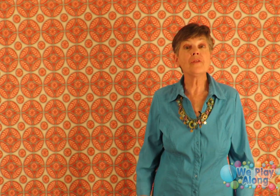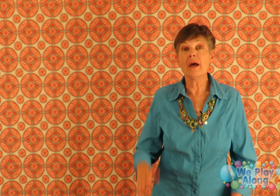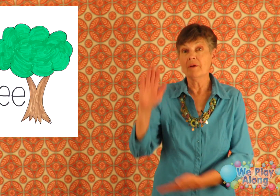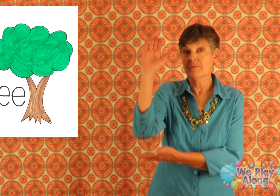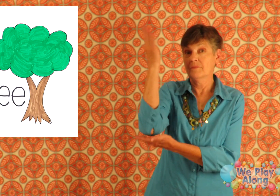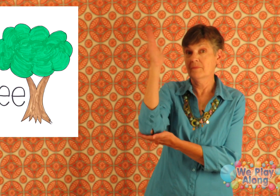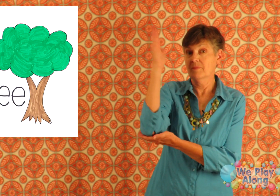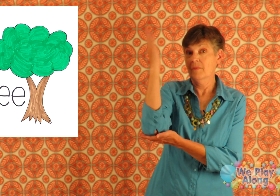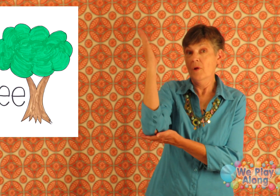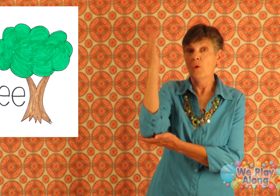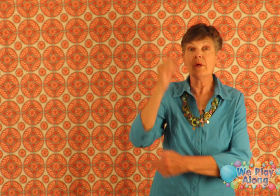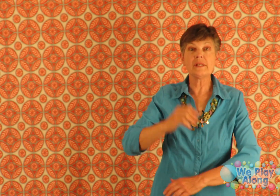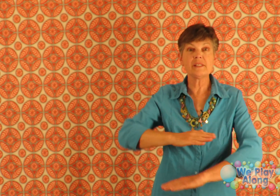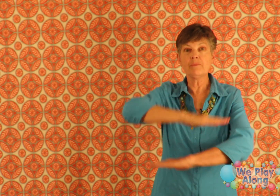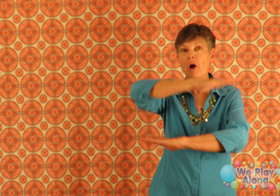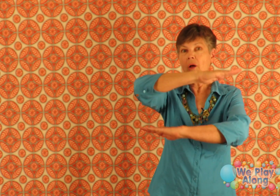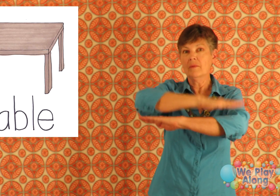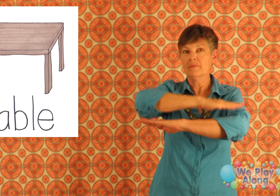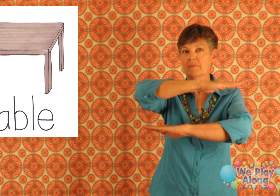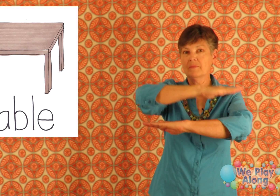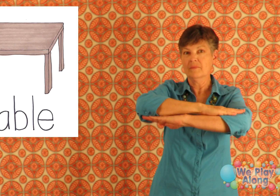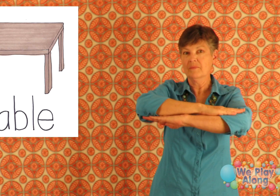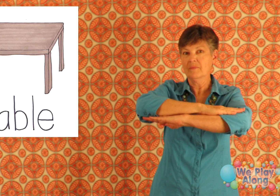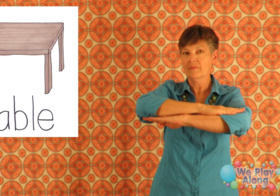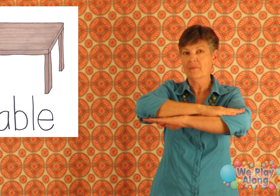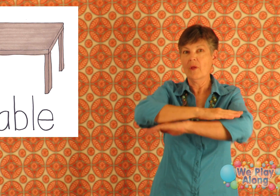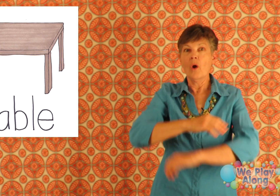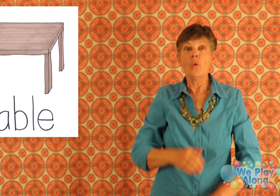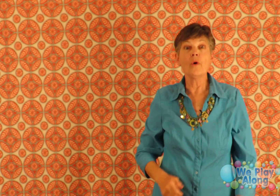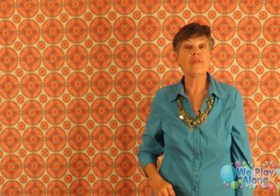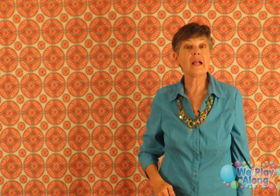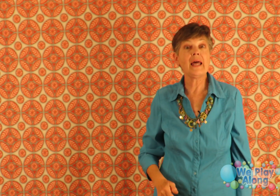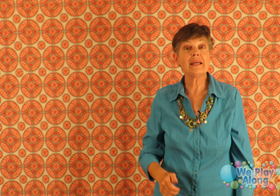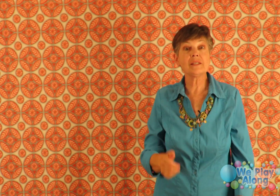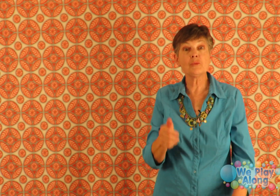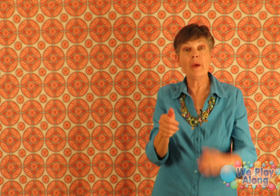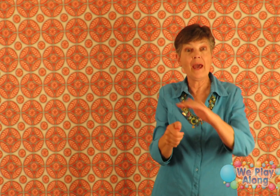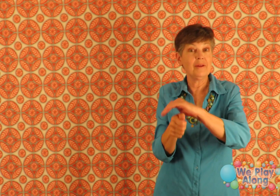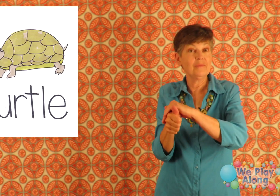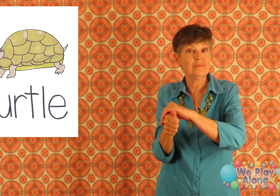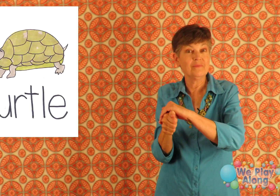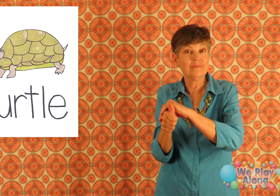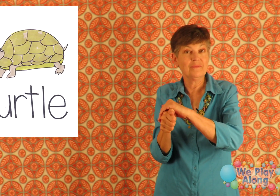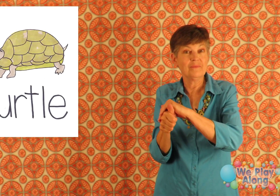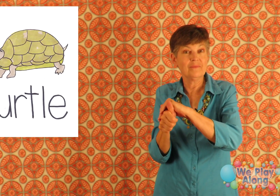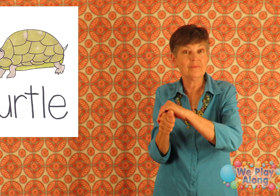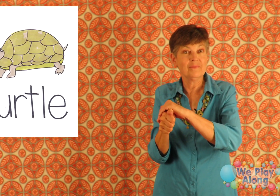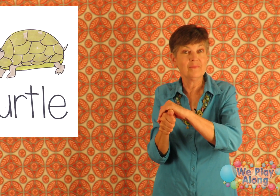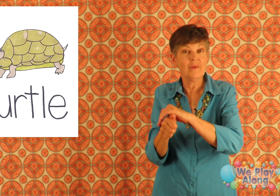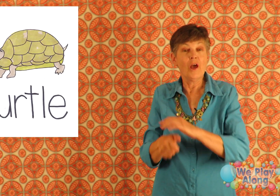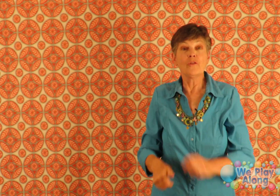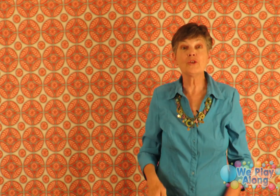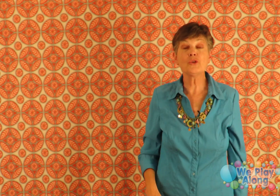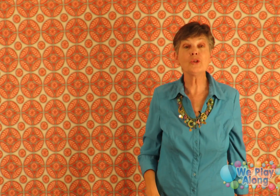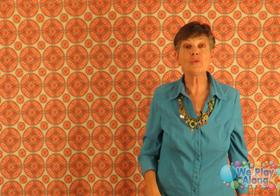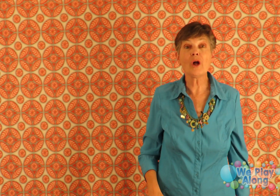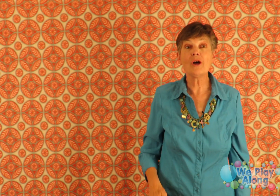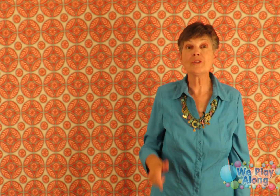Under was a small, with the class's pet. The students would